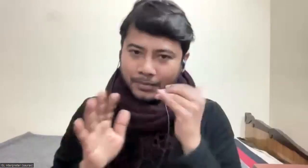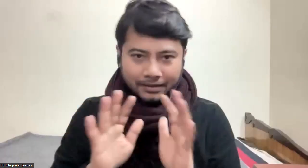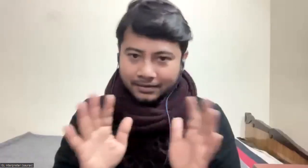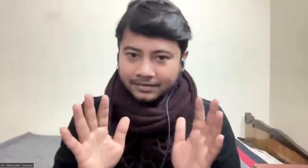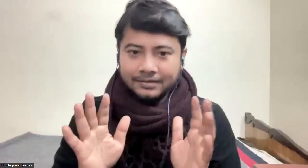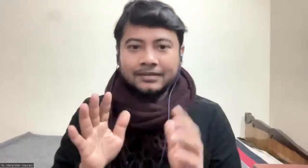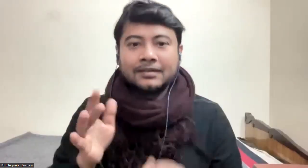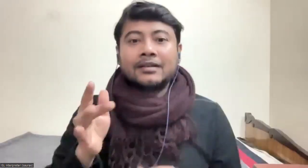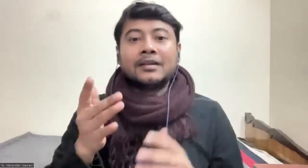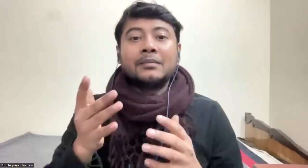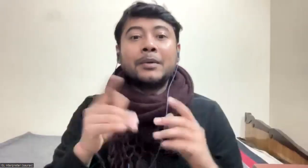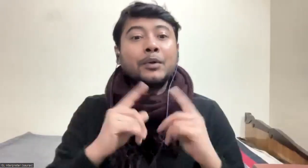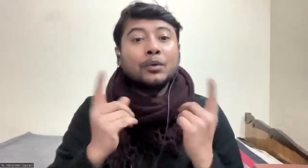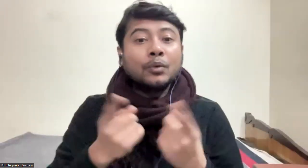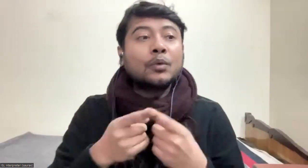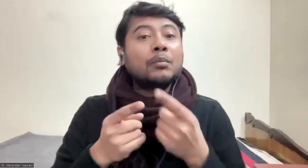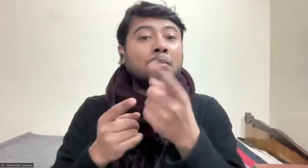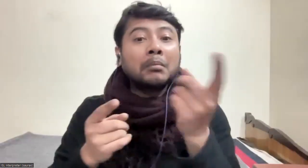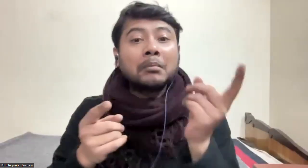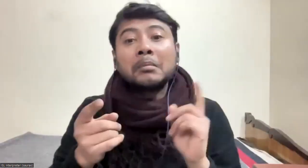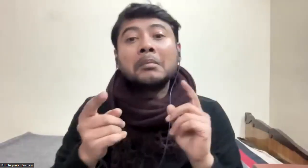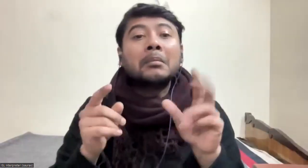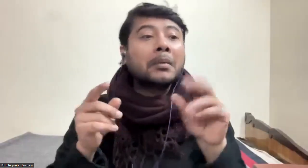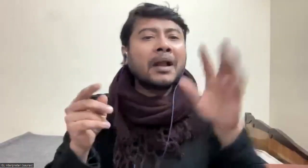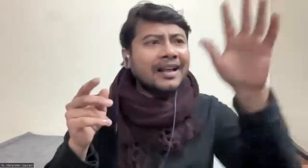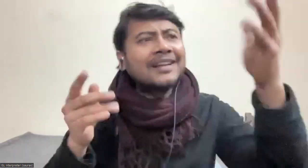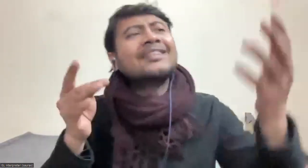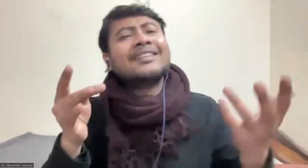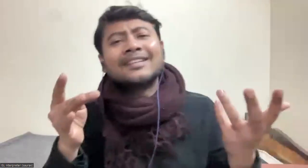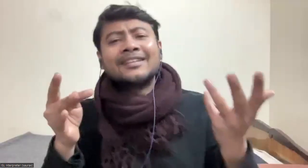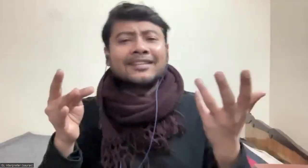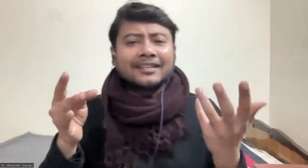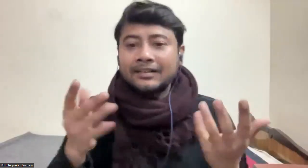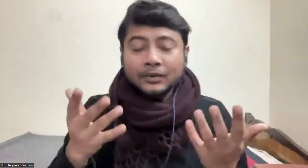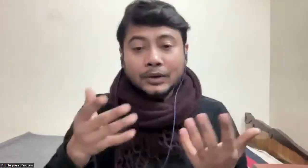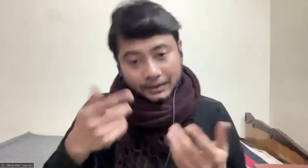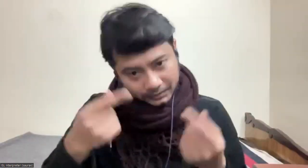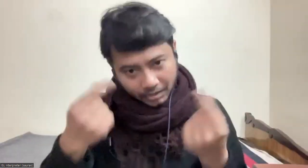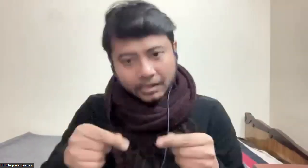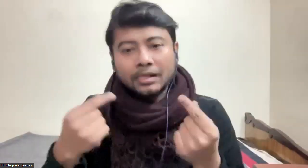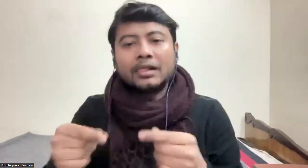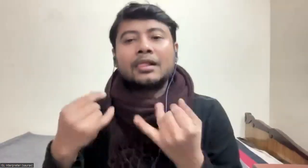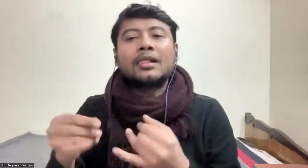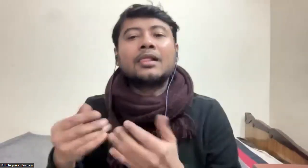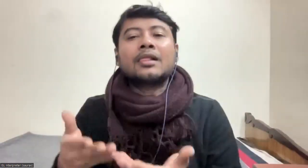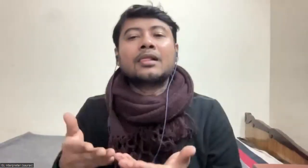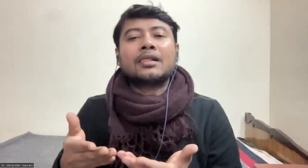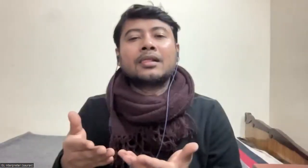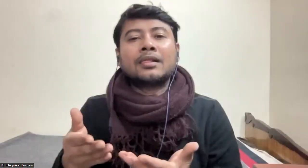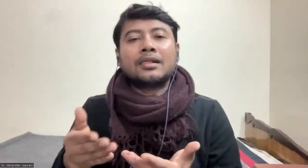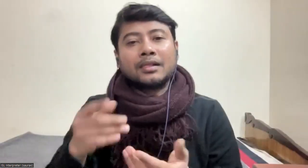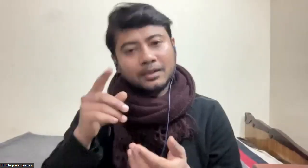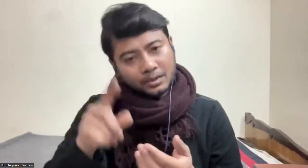not read anything while you're chanting. So all those things become mistakes, all those things become offenses,